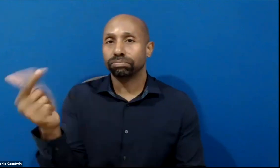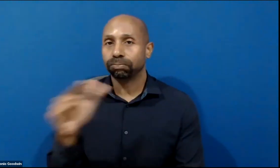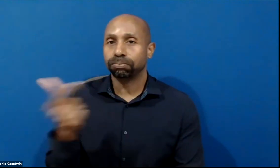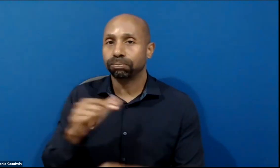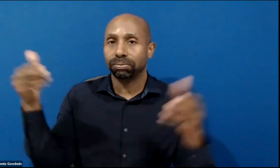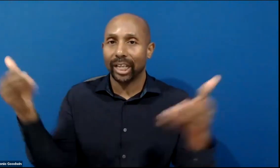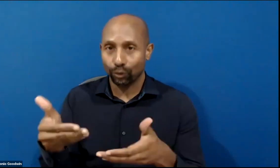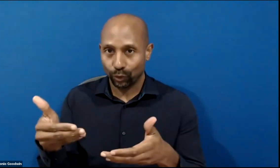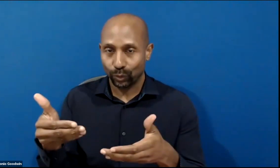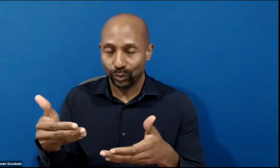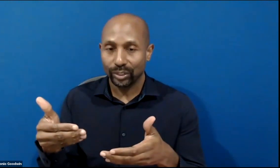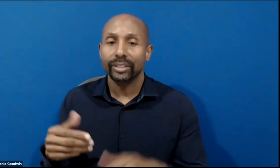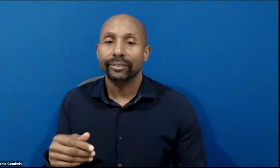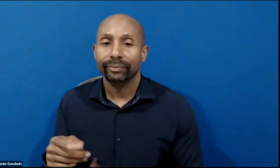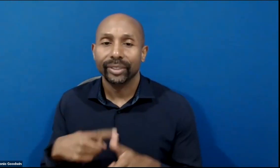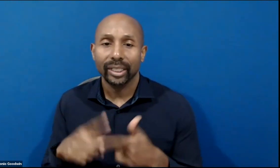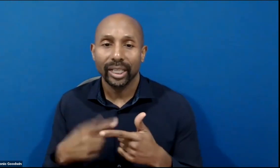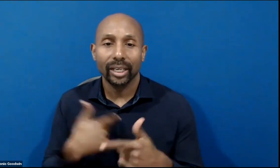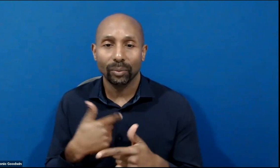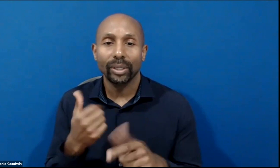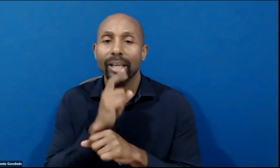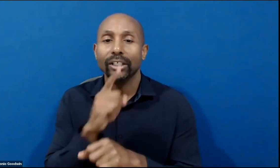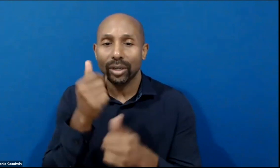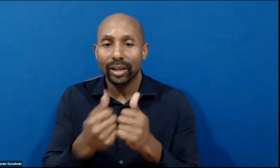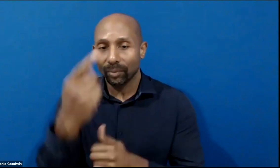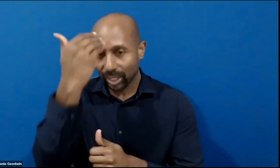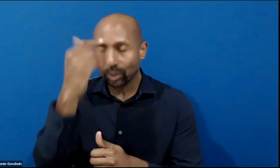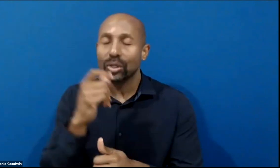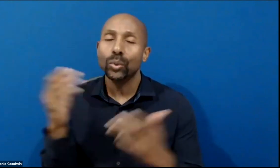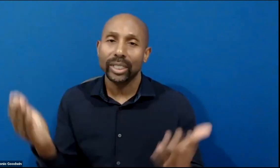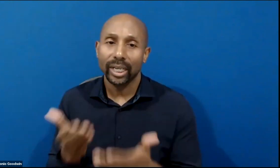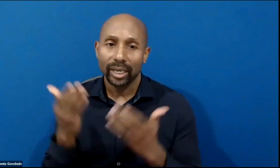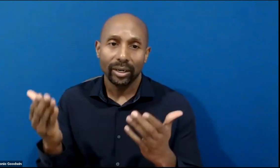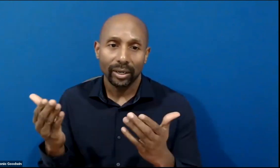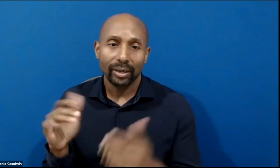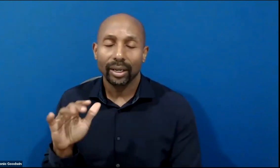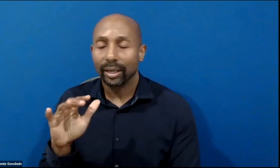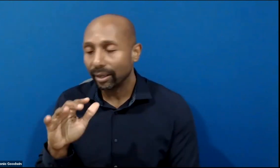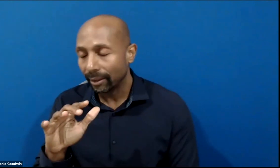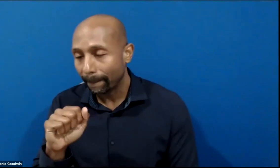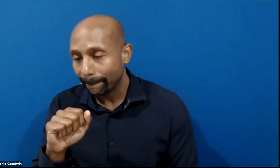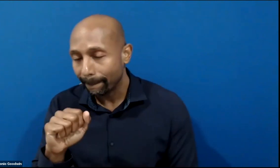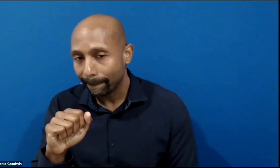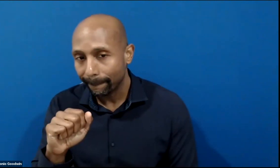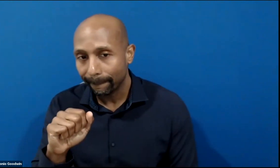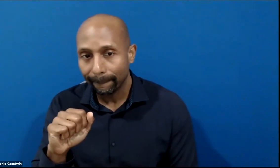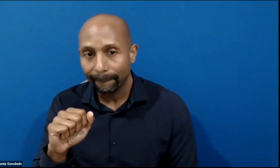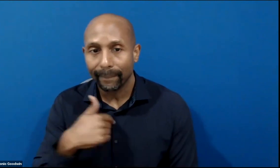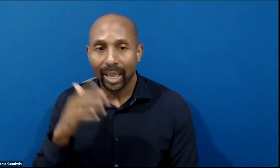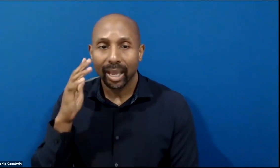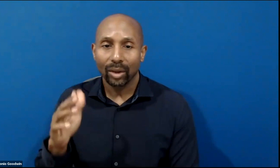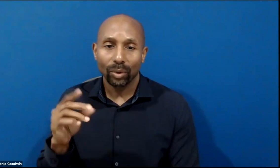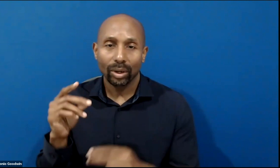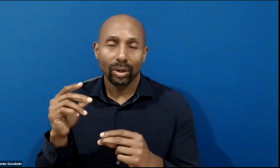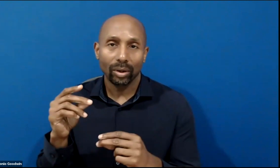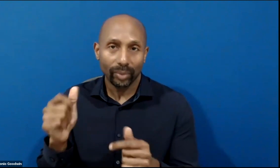and that way we can make sure everyone knows who's here with us. I'm gonna quickly say